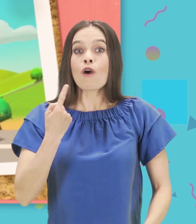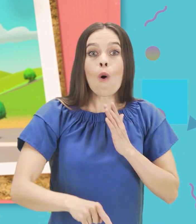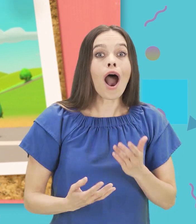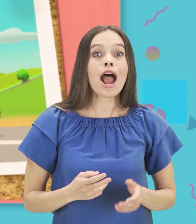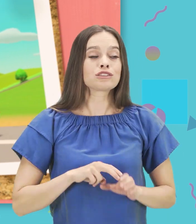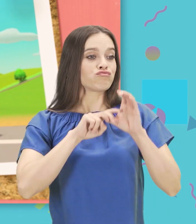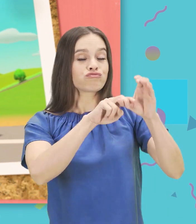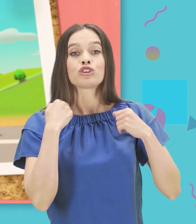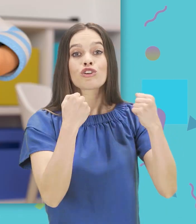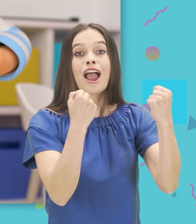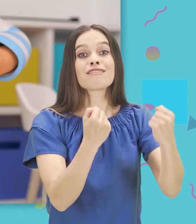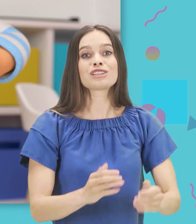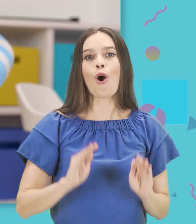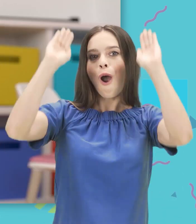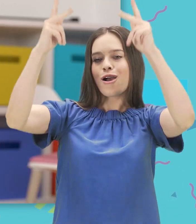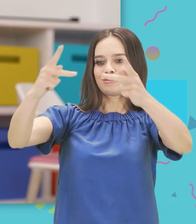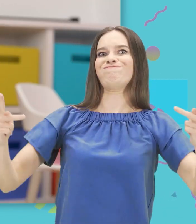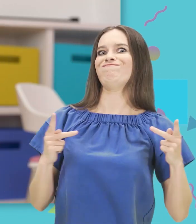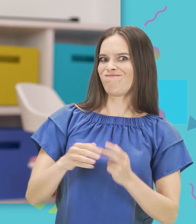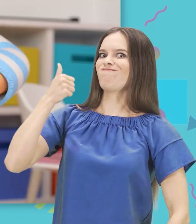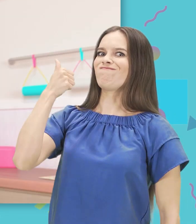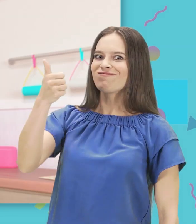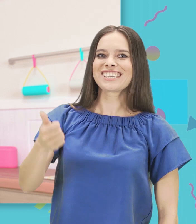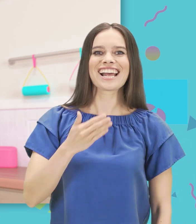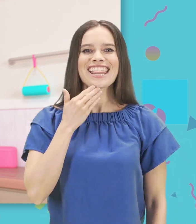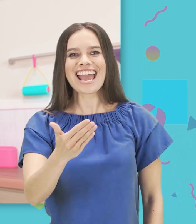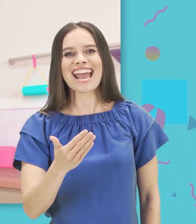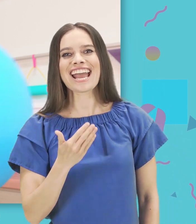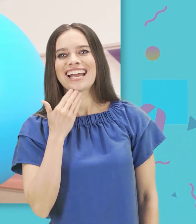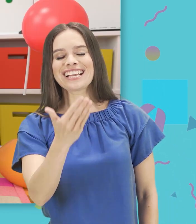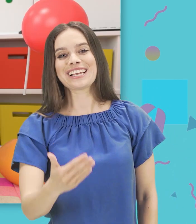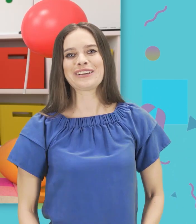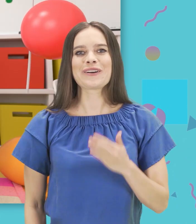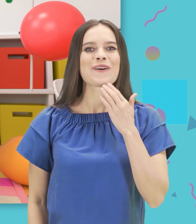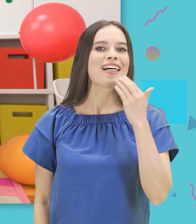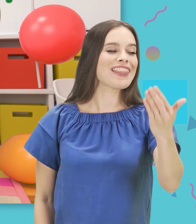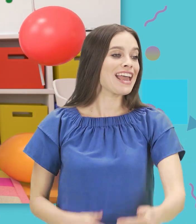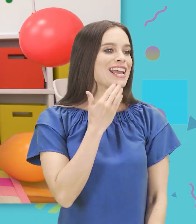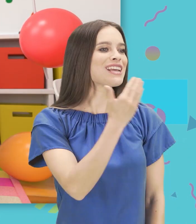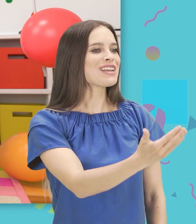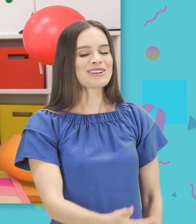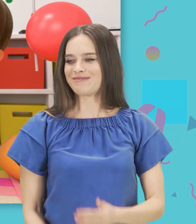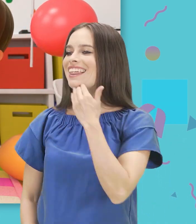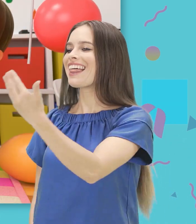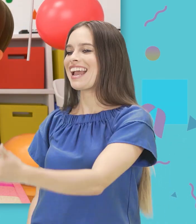places I want to thank you, thank you, thank you every